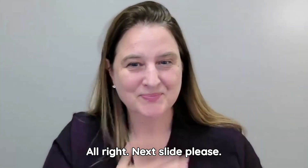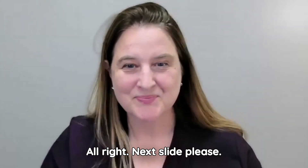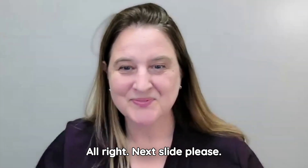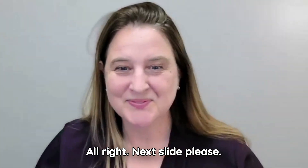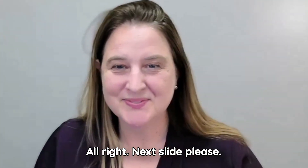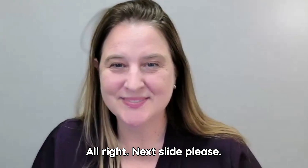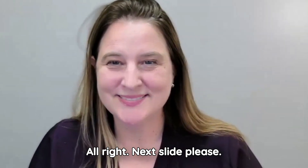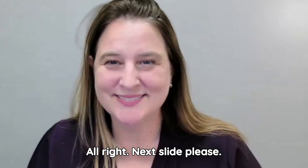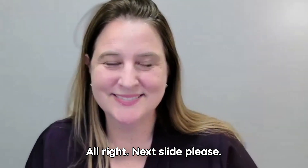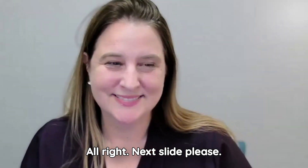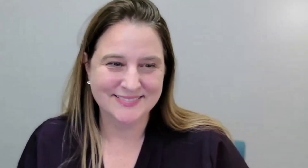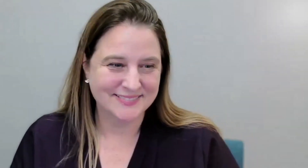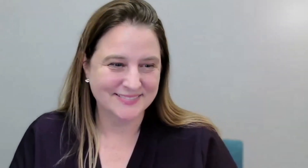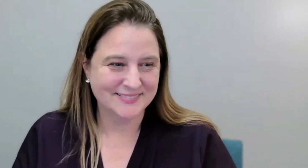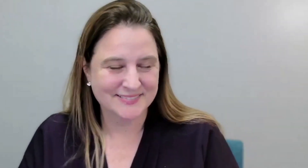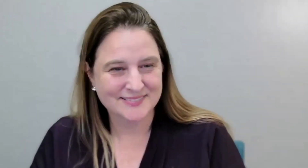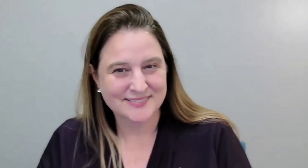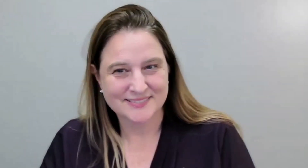All right, next slide, please.